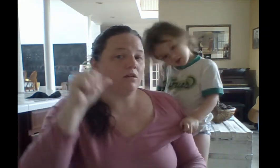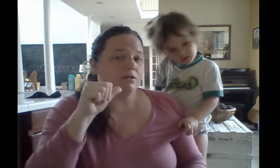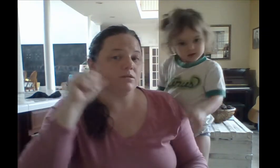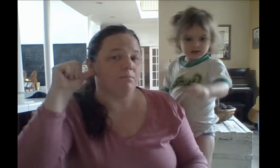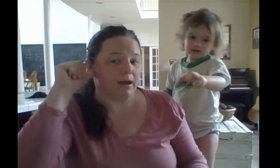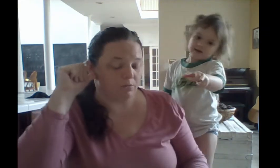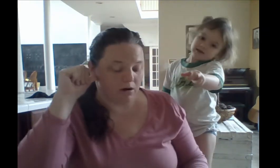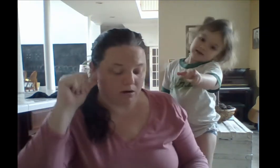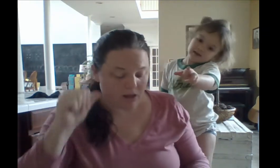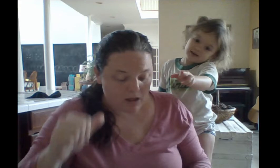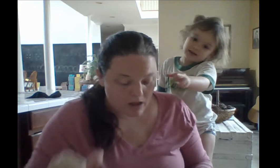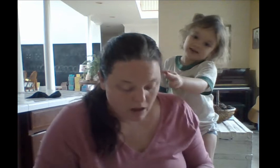goes backward.